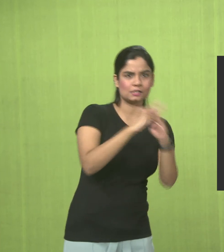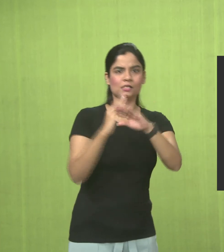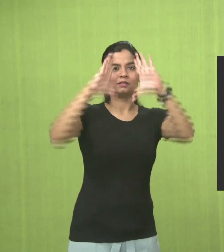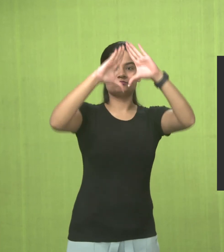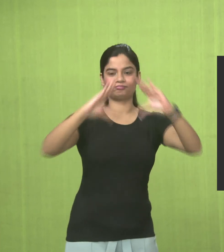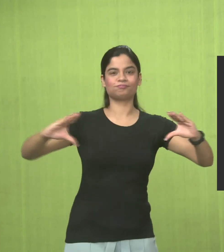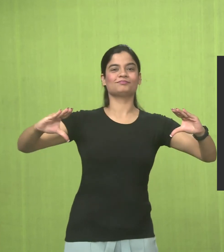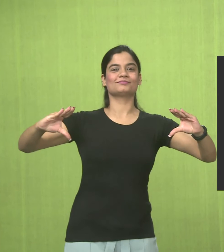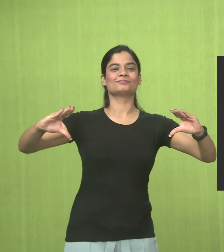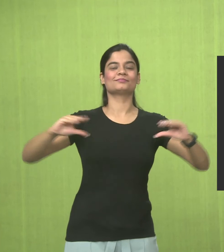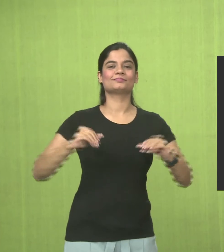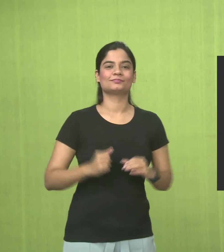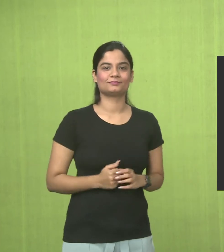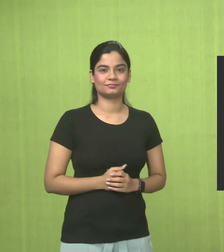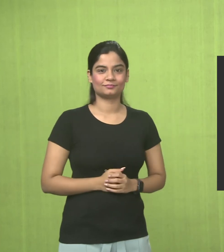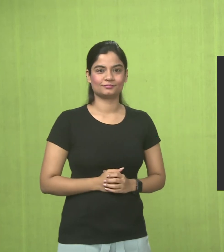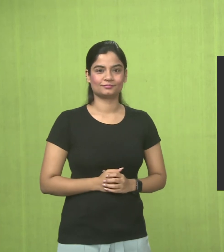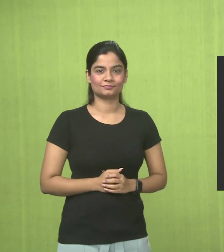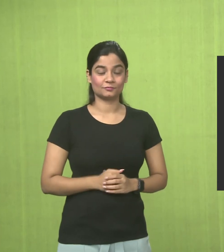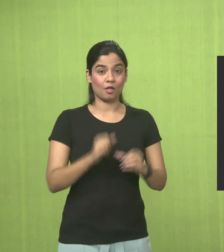cook. There's a shared responsibility between the two.